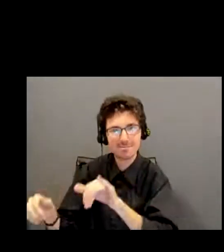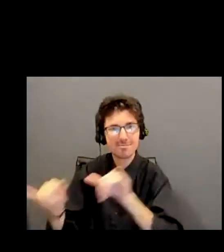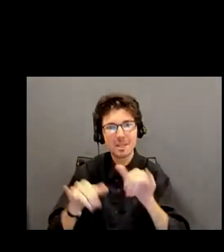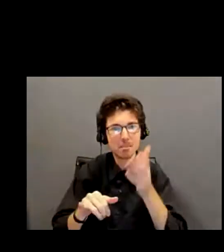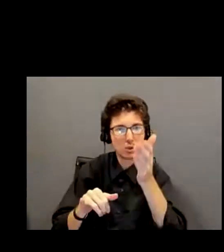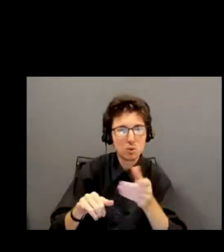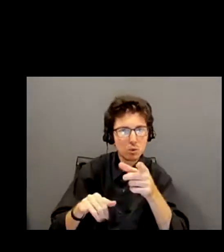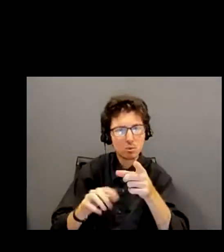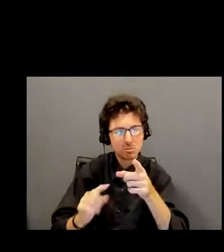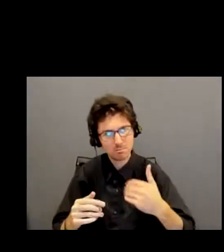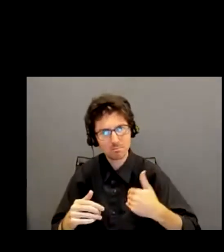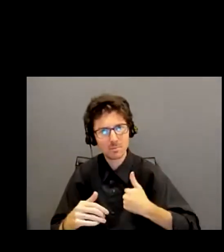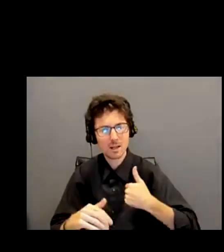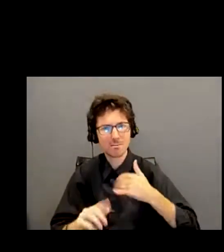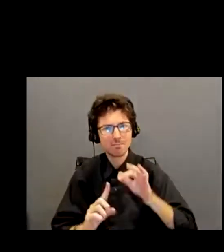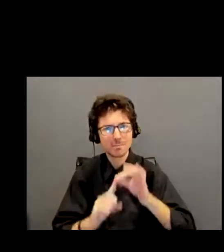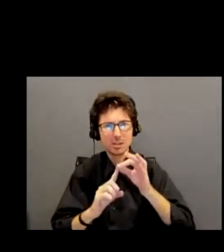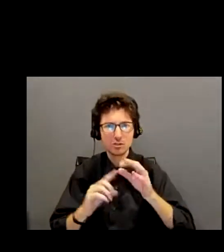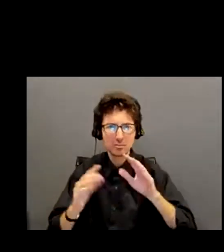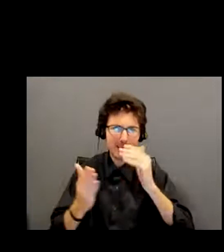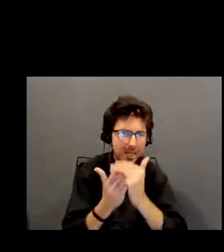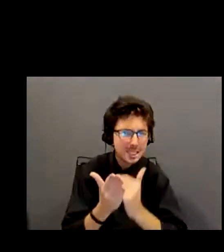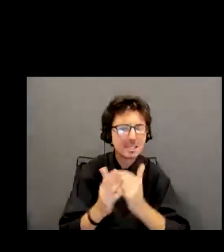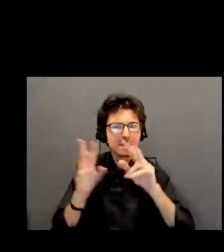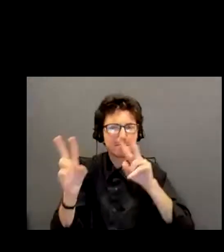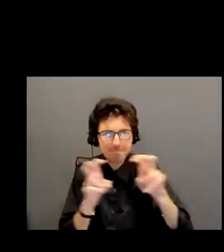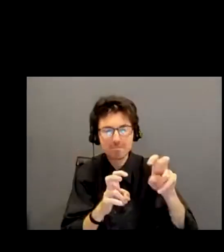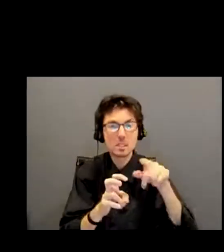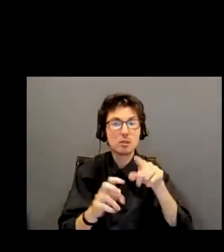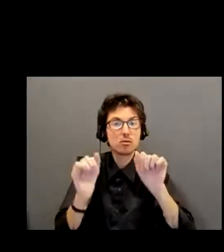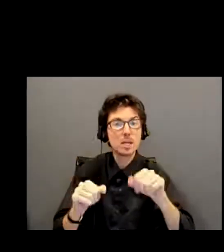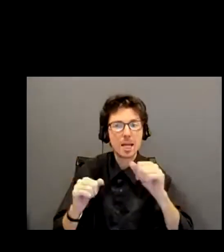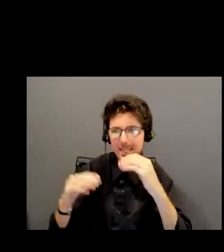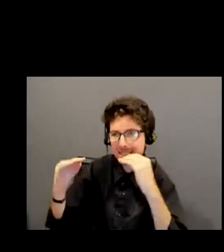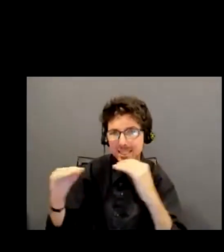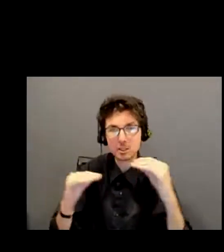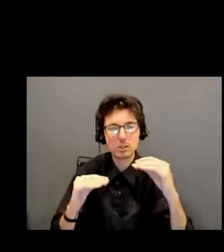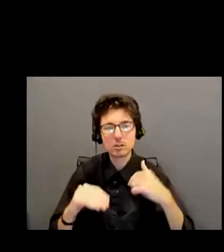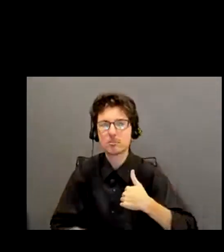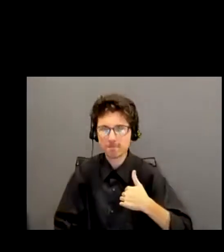believe in my ability to become a good and influential teacher after all.